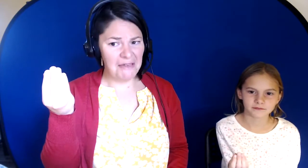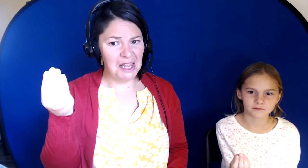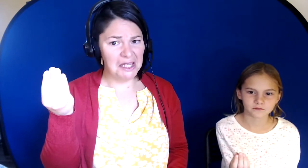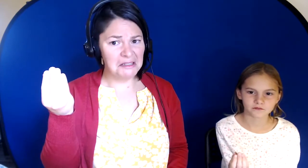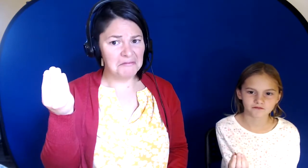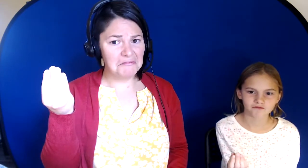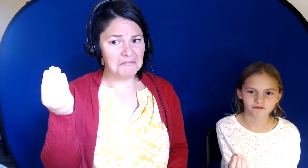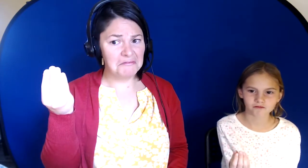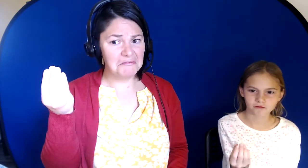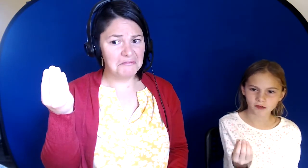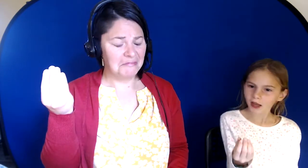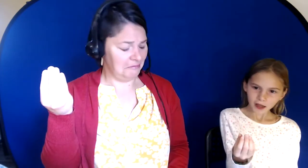feelings.